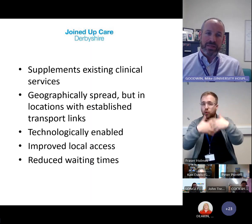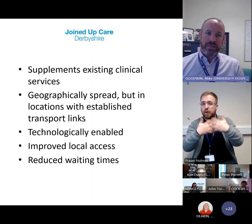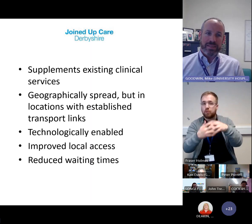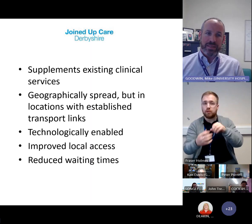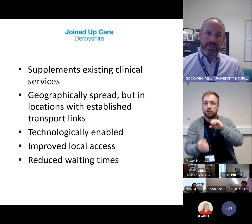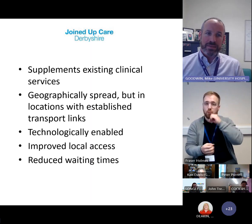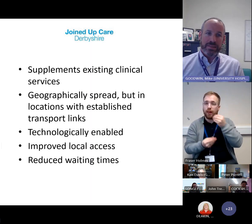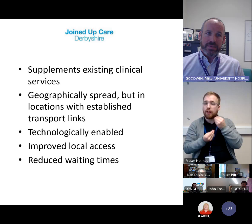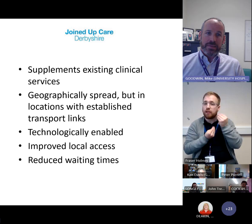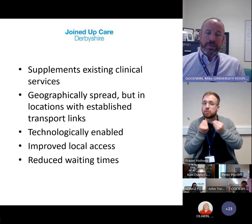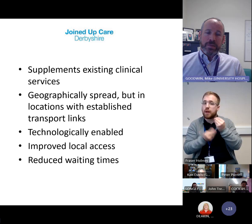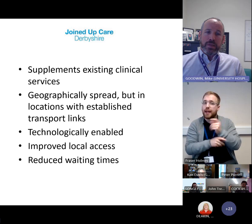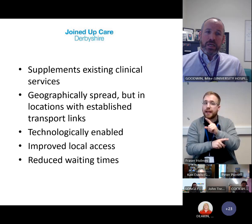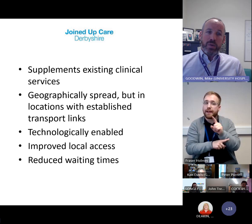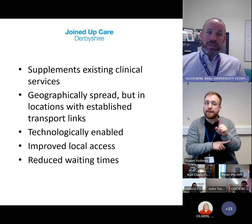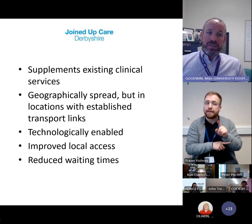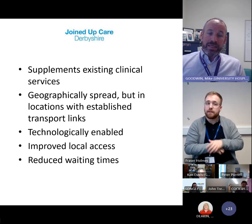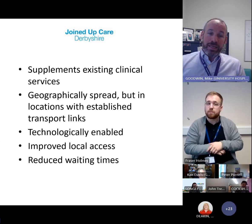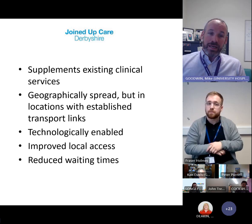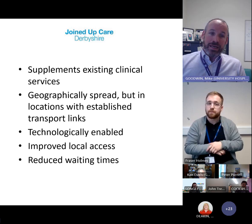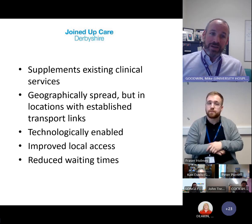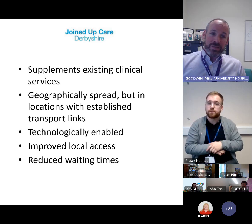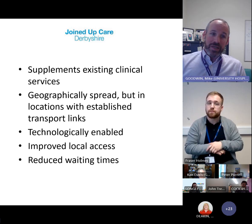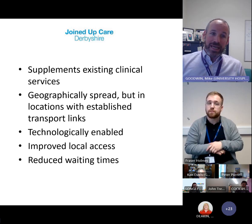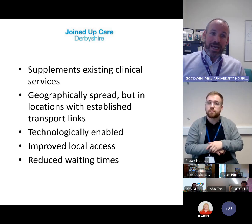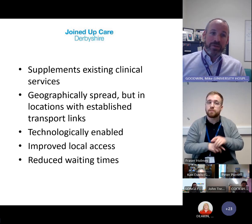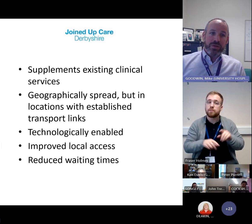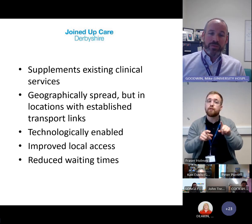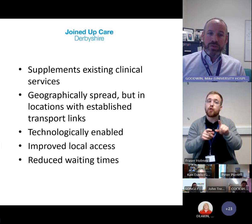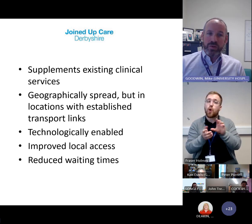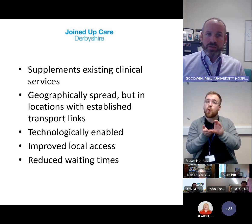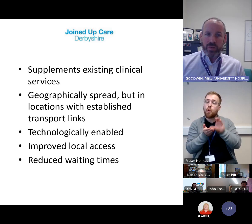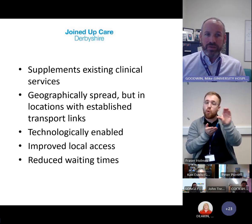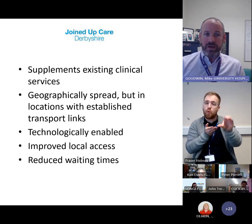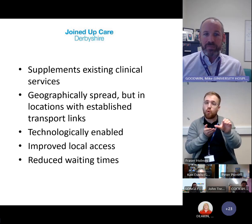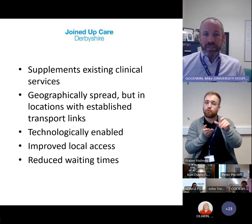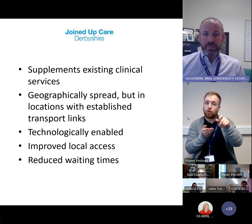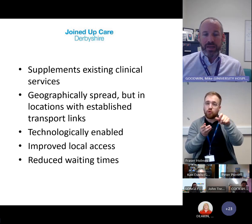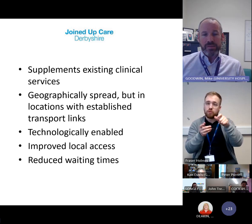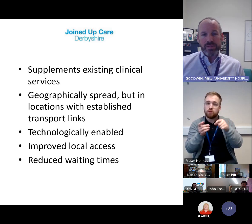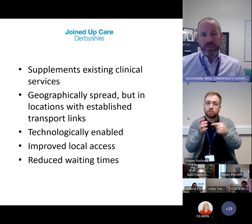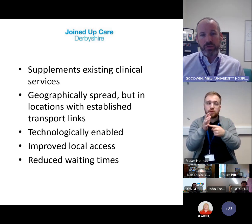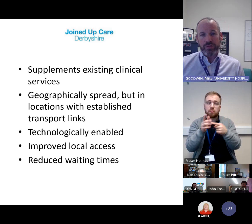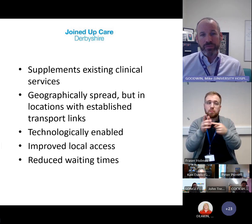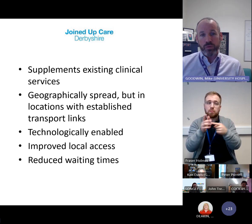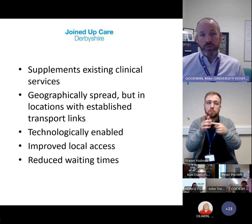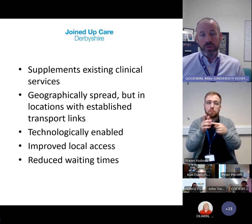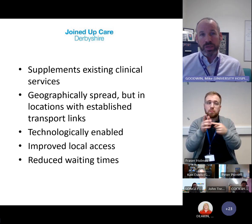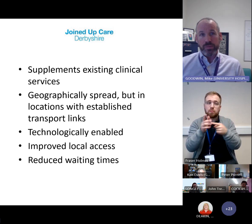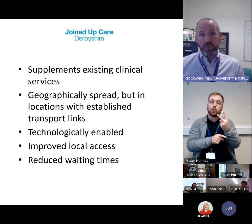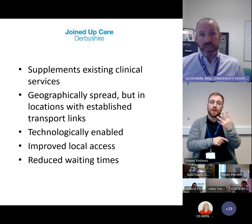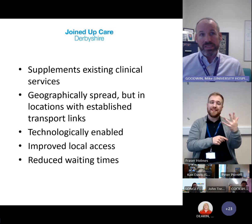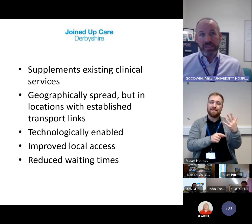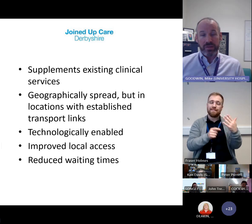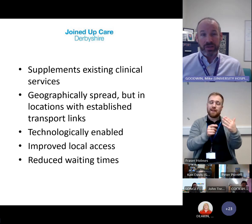that in a second. As well as the investment in capital, we've also had £25 million secured